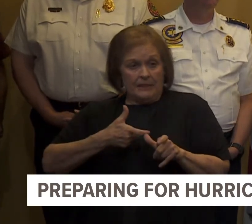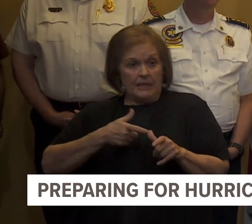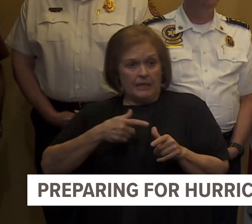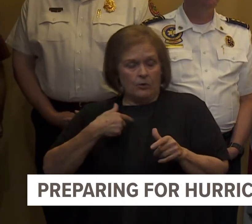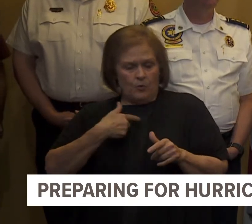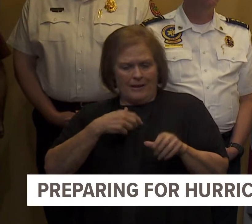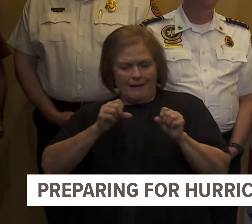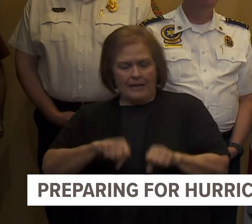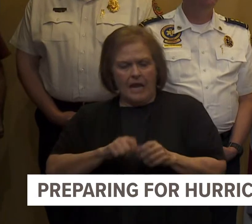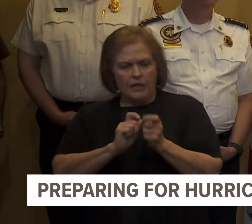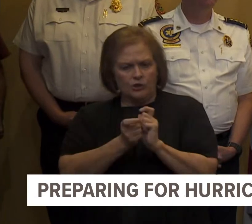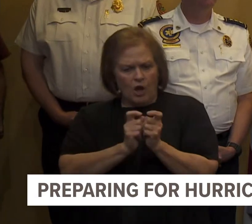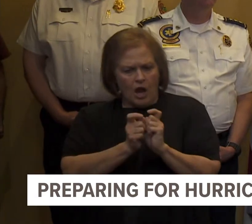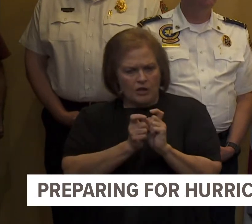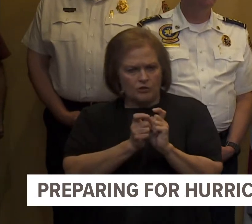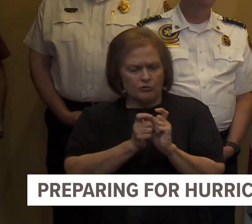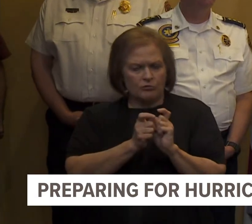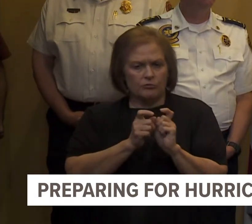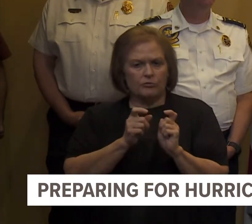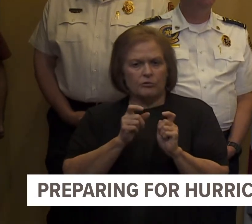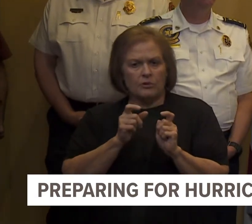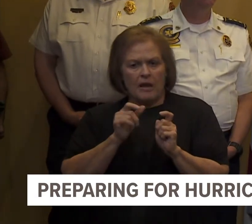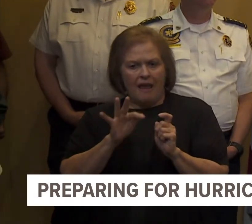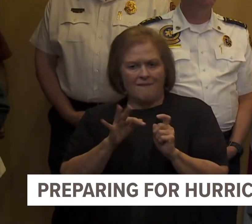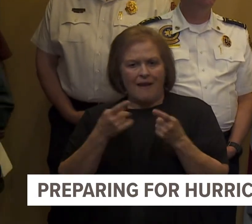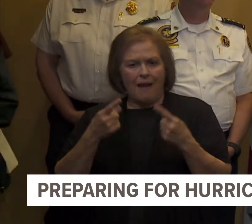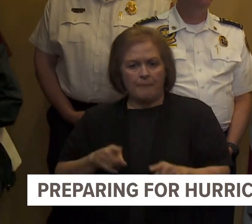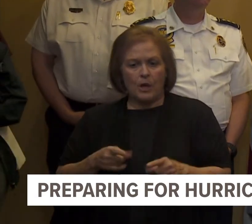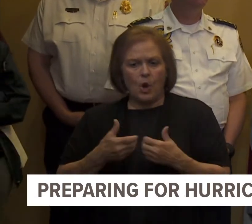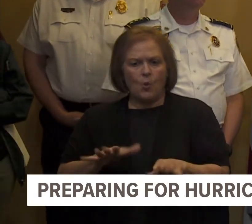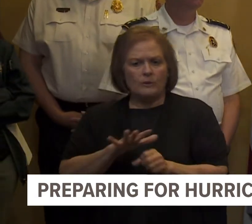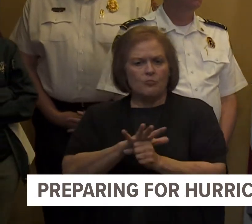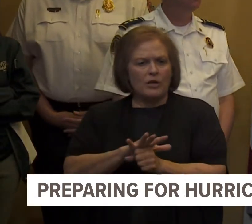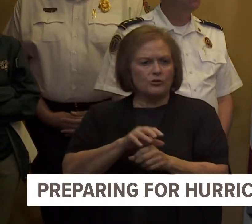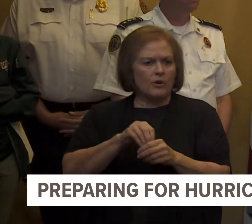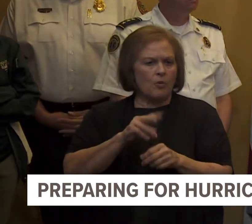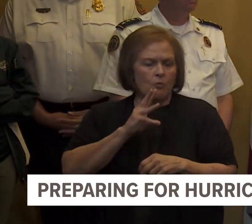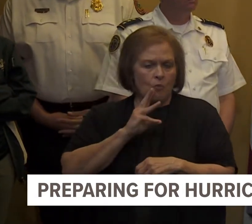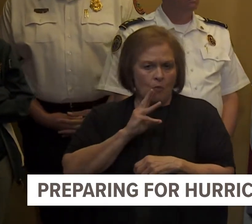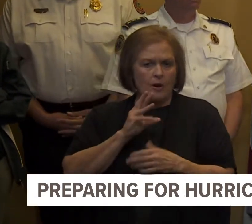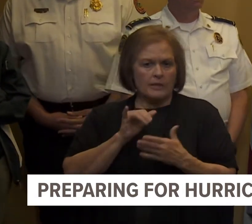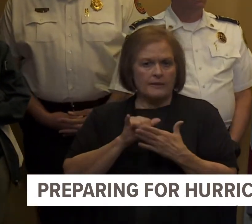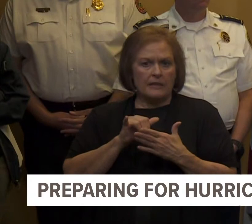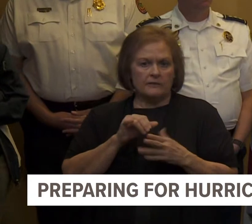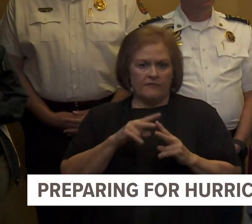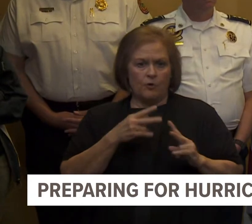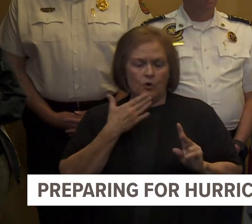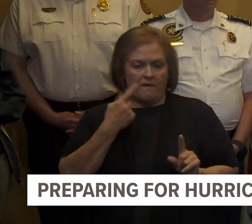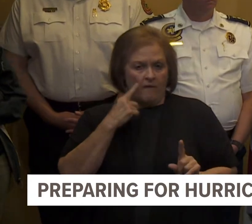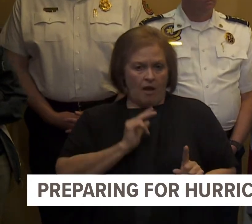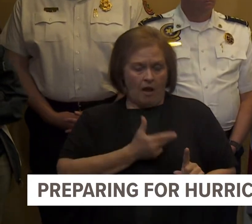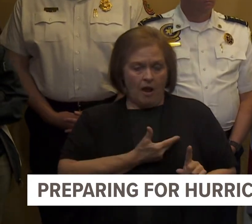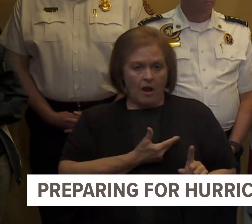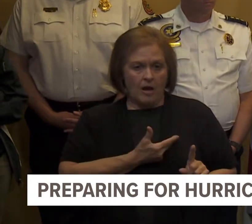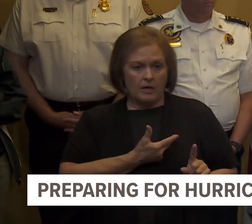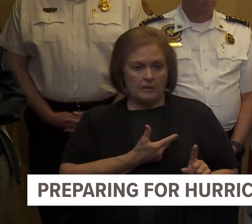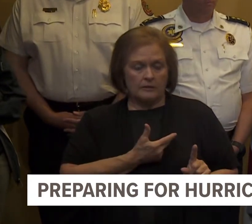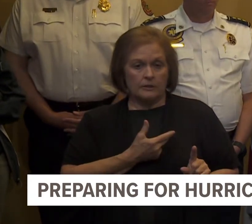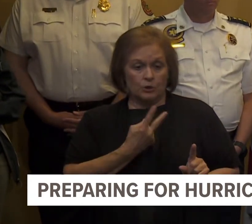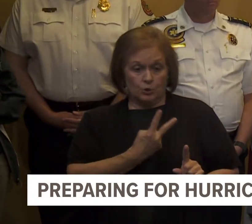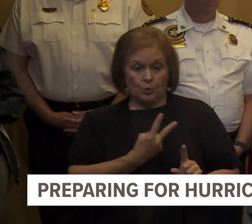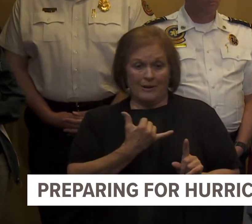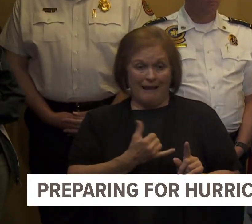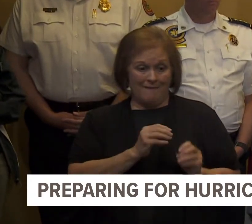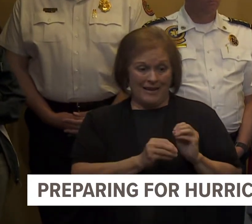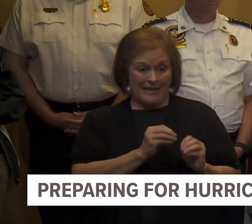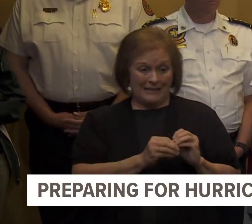adjust to any loss of pressure in the system. So that puts us in a very, very good place. 2 are under construction,